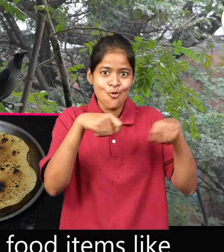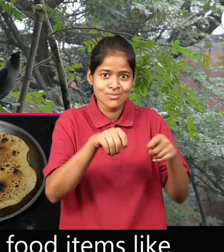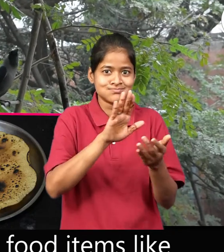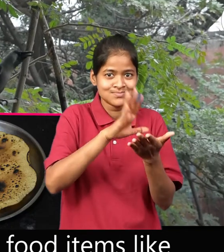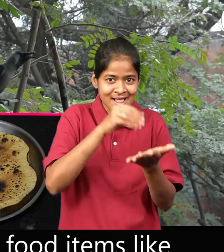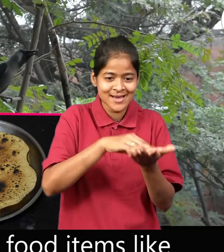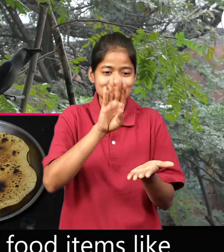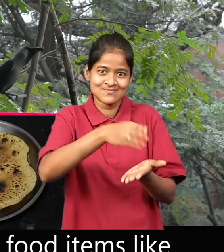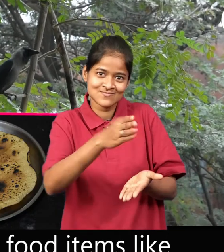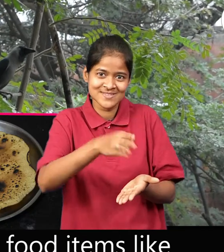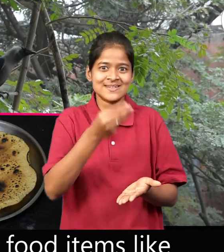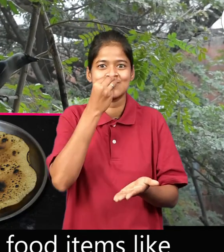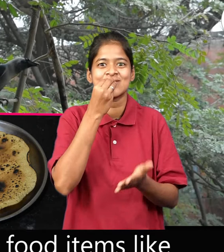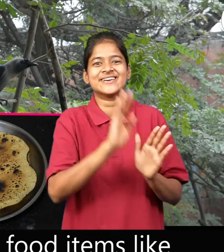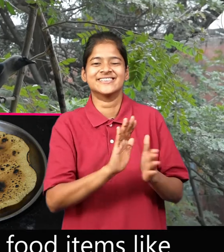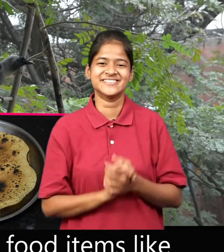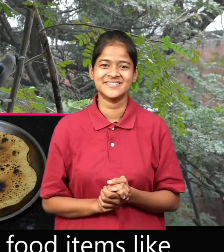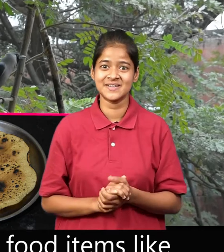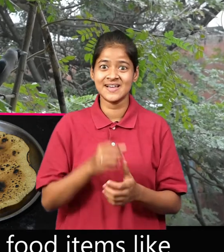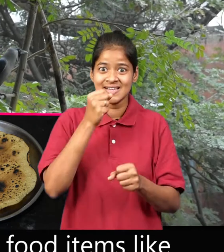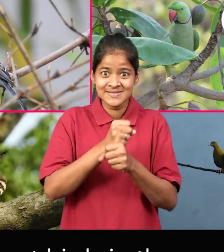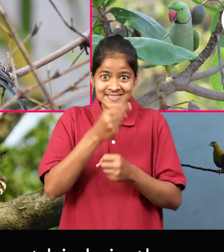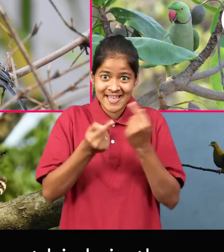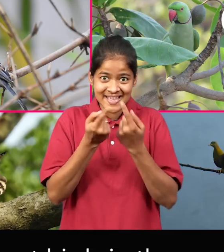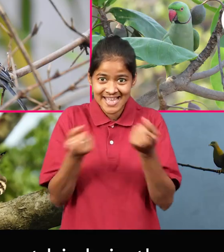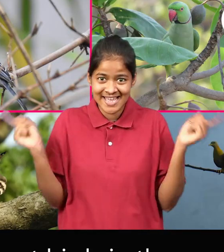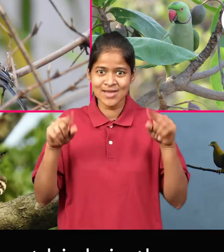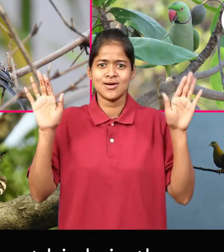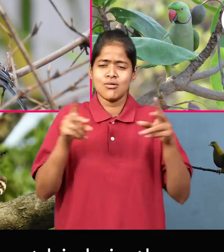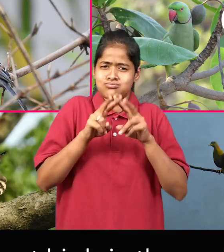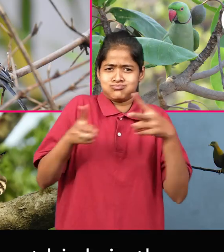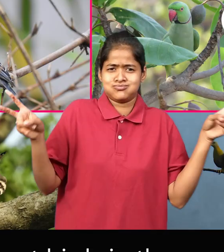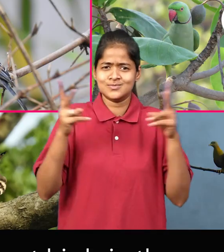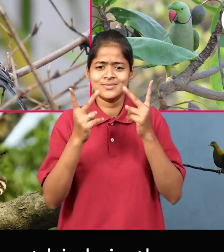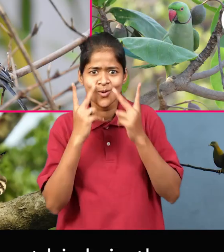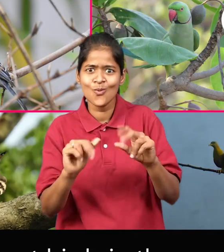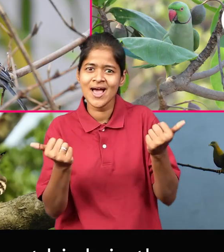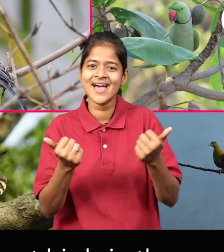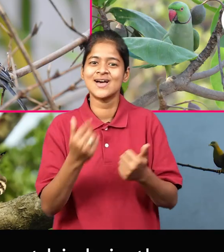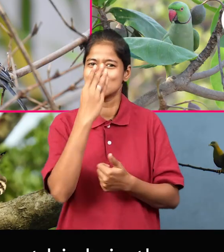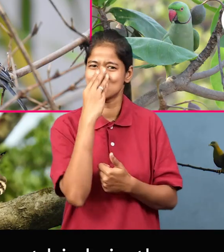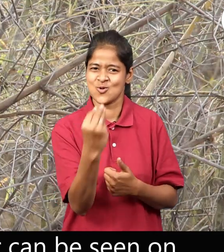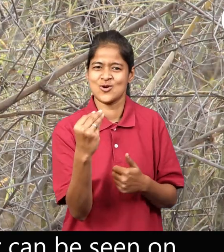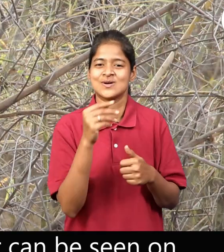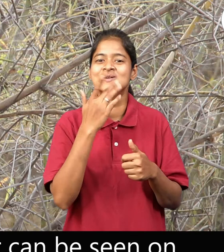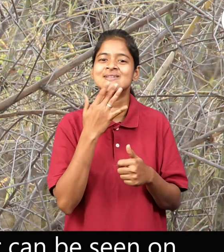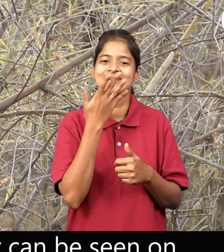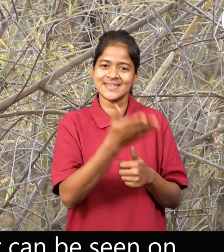food items like chapati rice and papad we see a lot of different birds in the garden the kingfisher